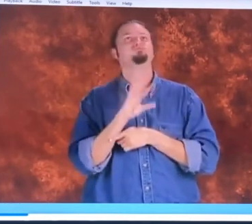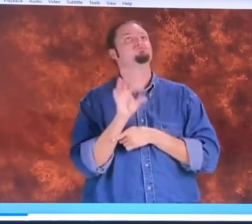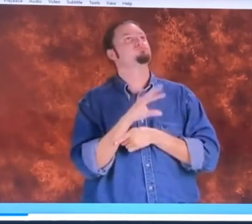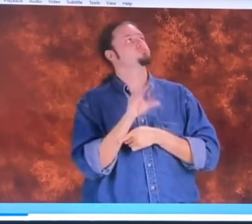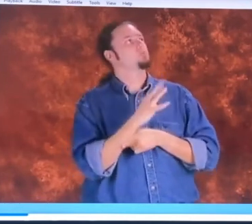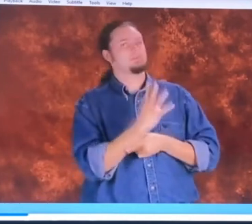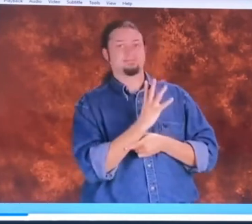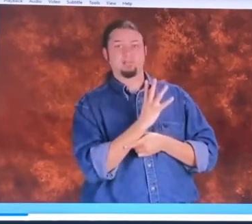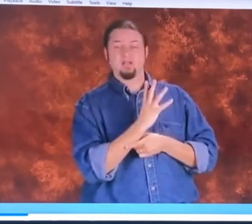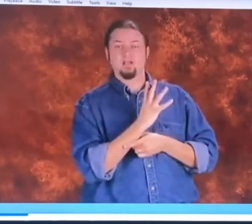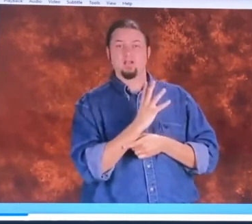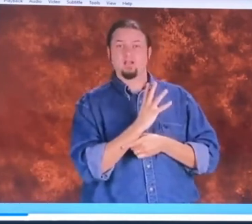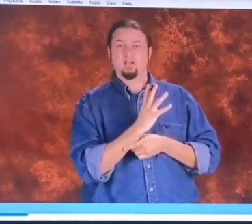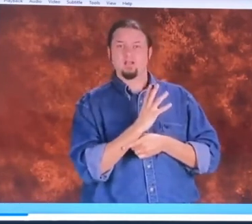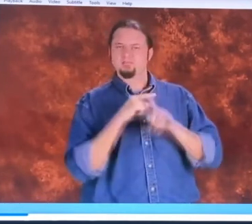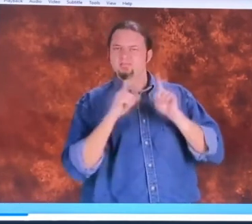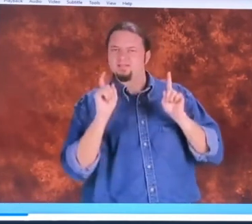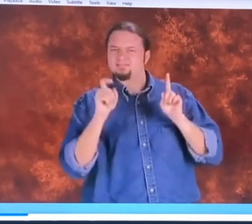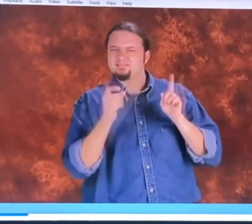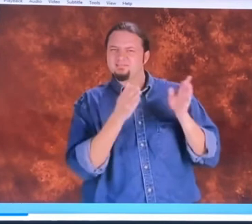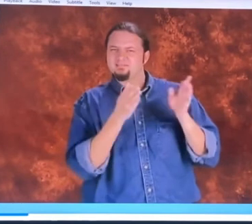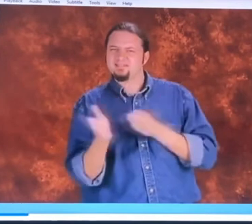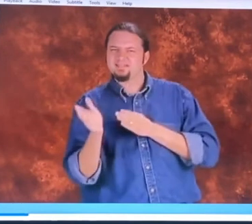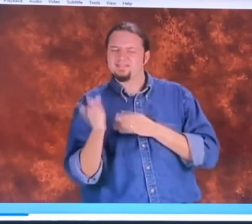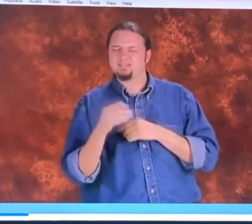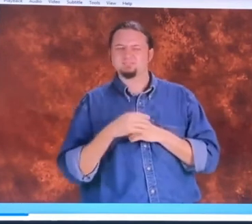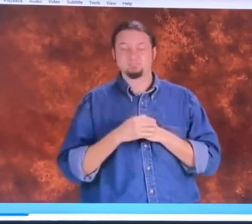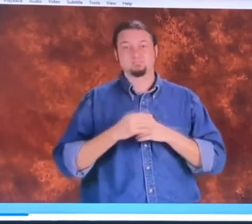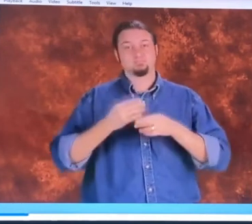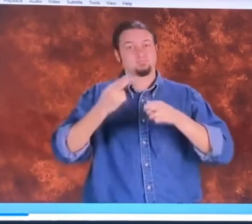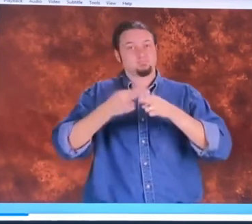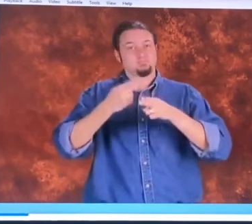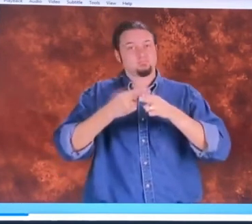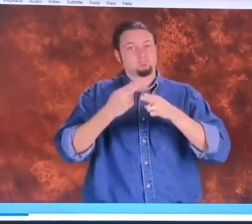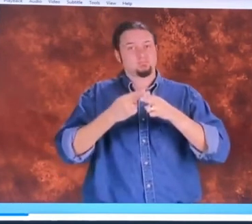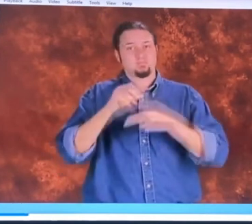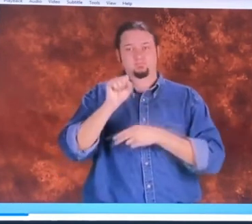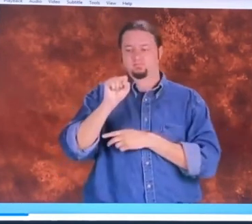Now you try and plan, so you start shooting around to see which areas are fine.